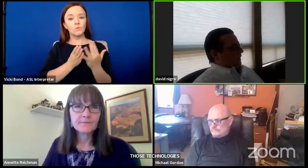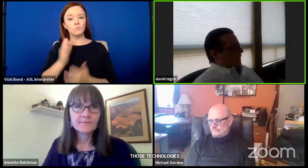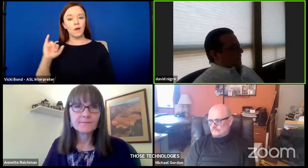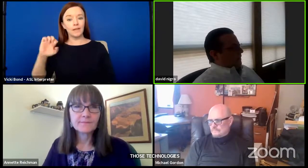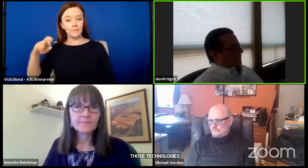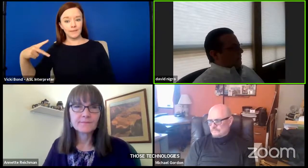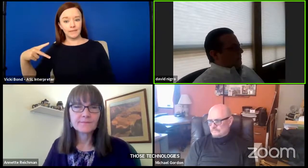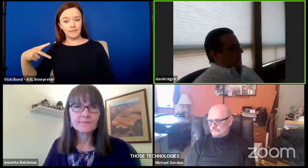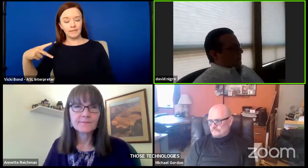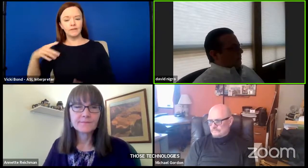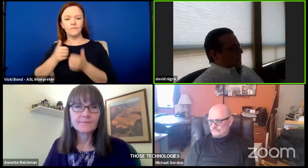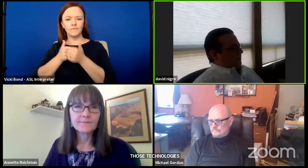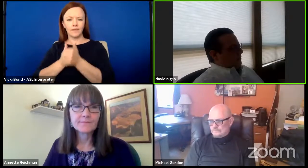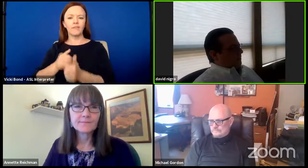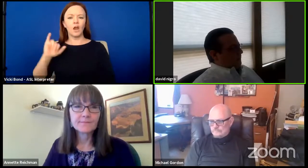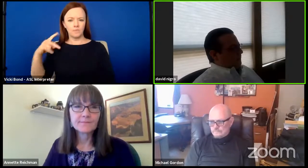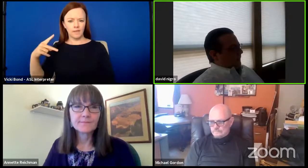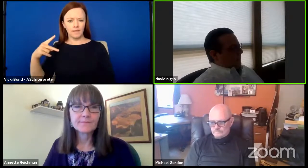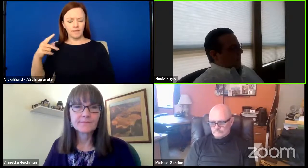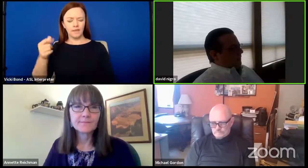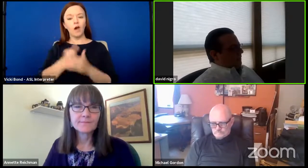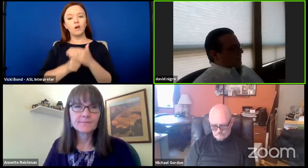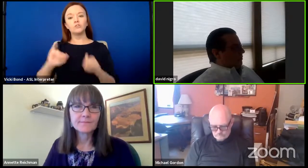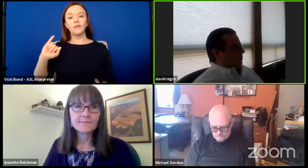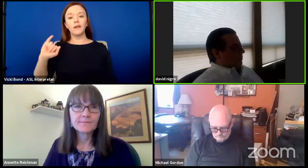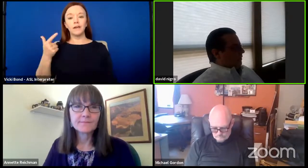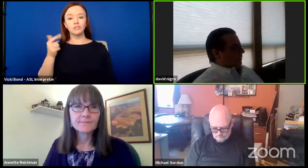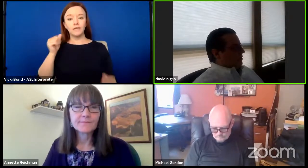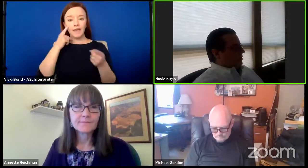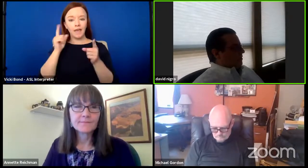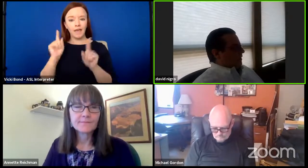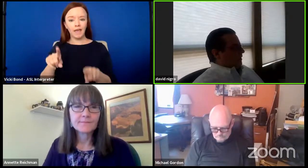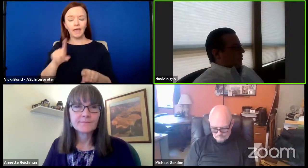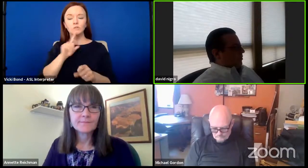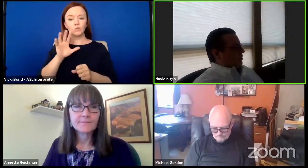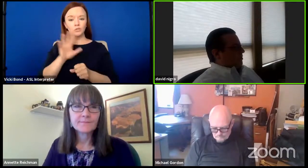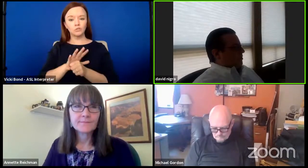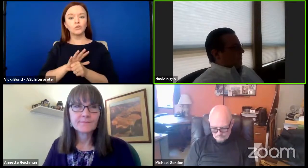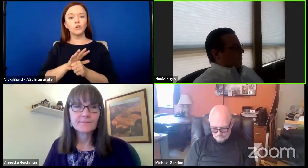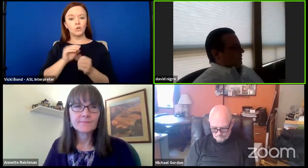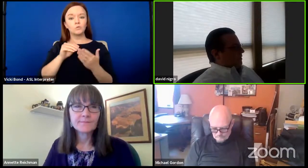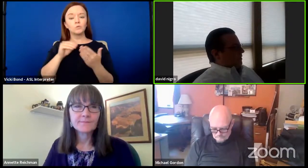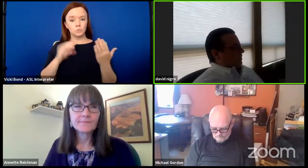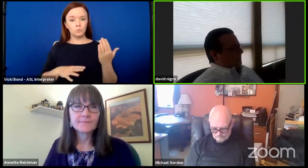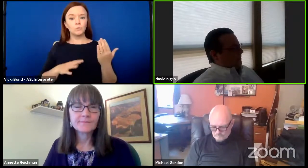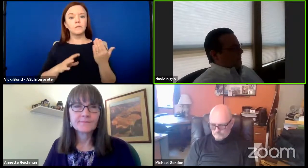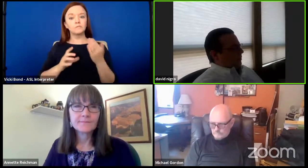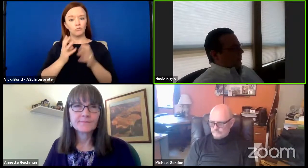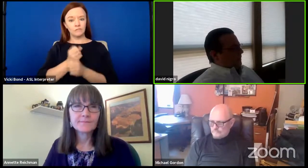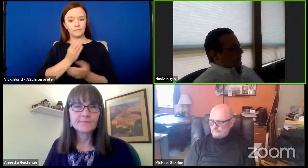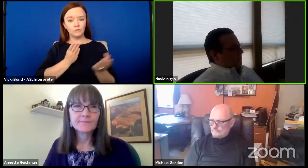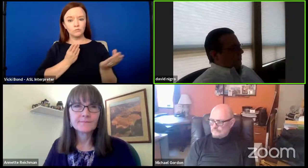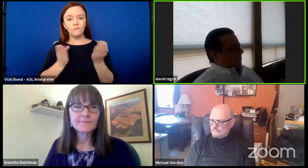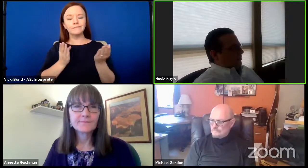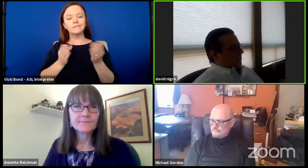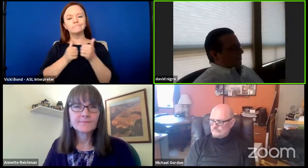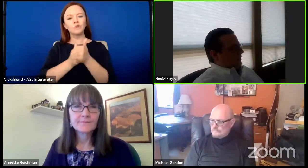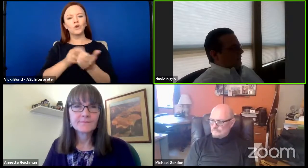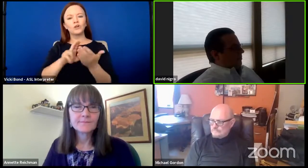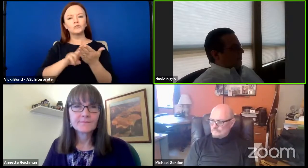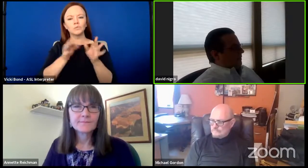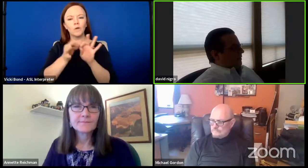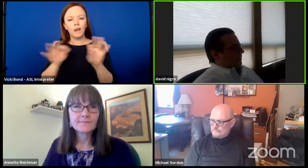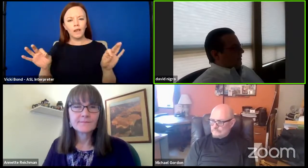their IGA agreements, those assurances are spelled out in contractual language. The board should be asking questions about how cooperatives were prepared